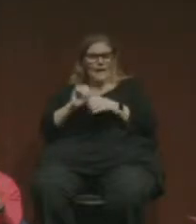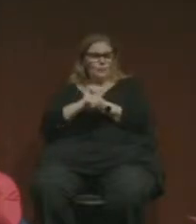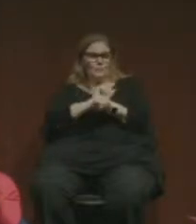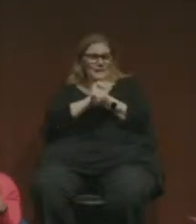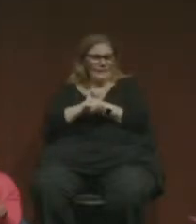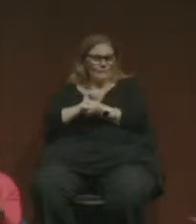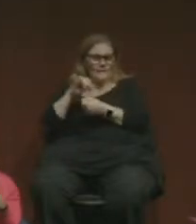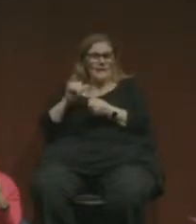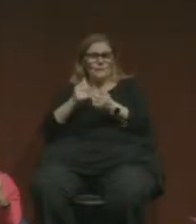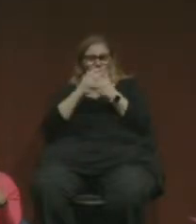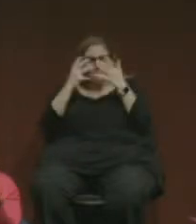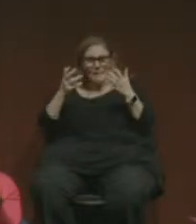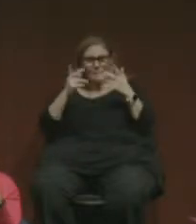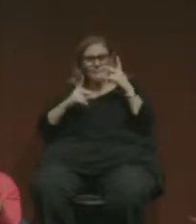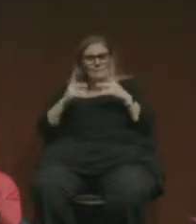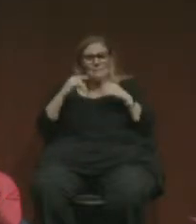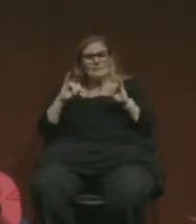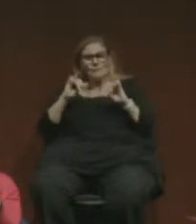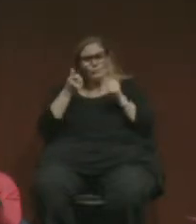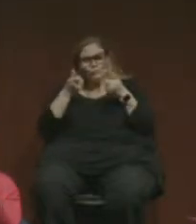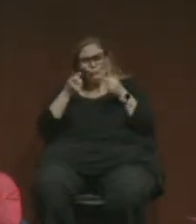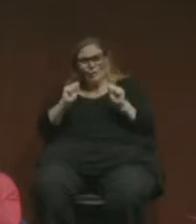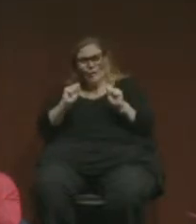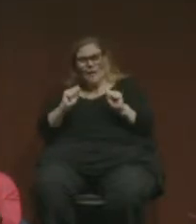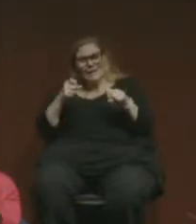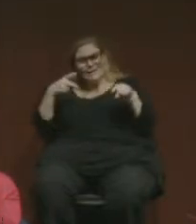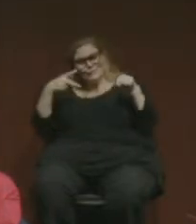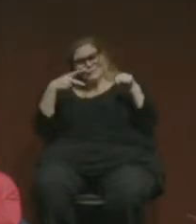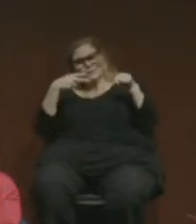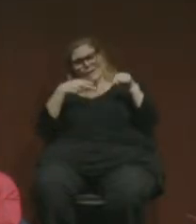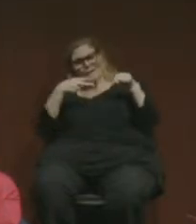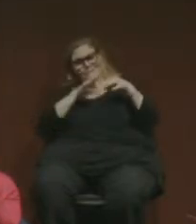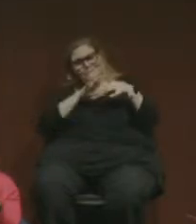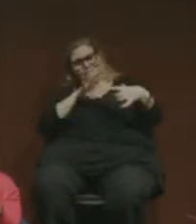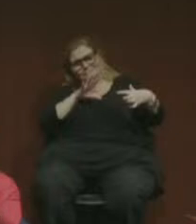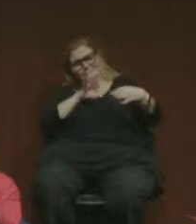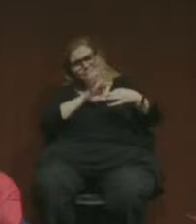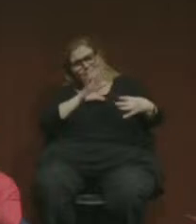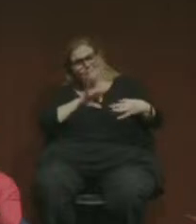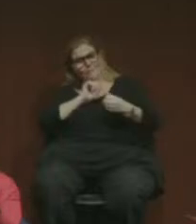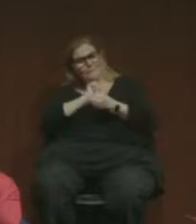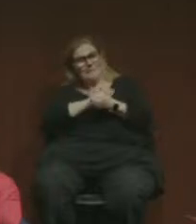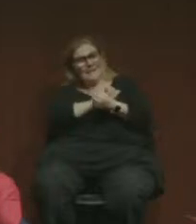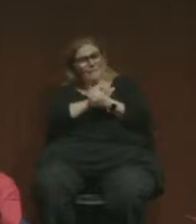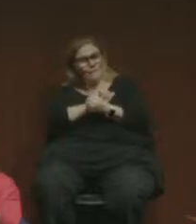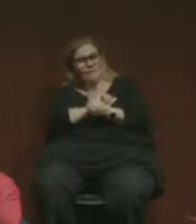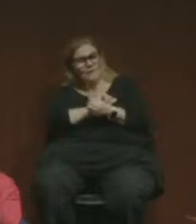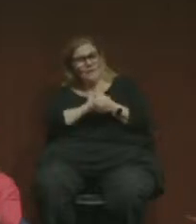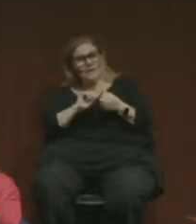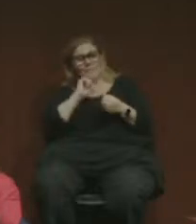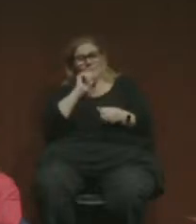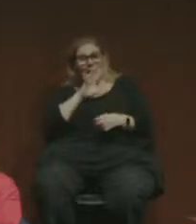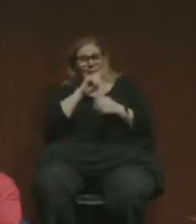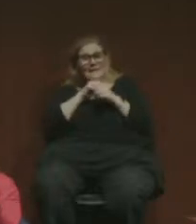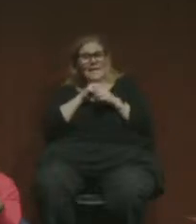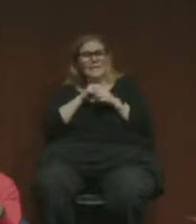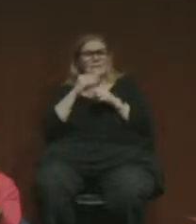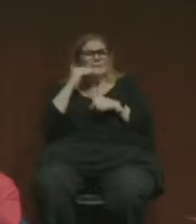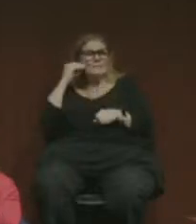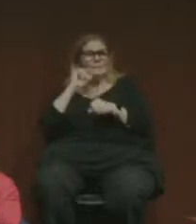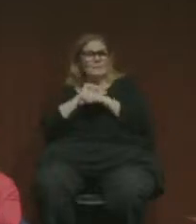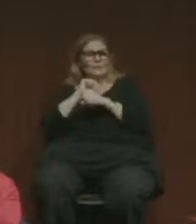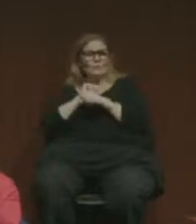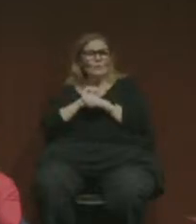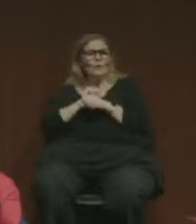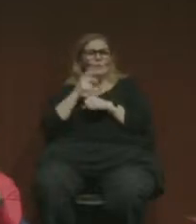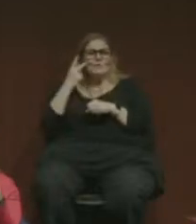right? So a lot of people are trying to, in essence, cut the ties of slavery by not engaging domestic work. And that's why you find in